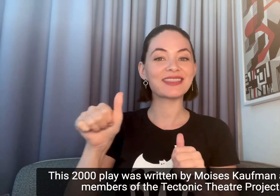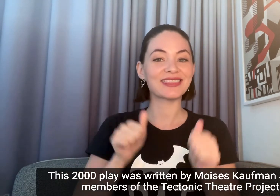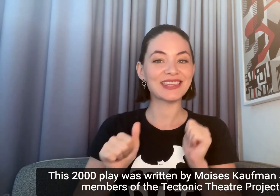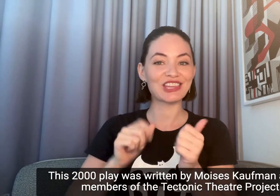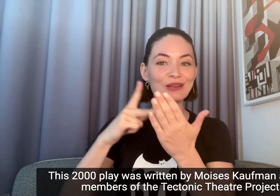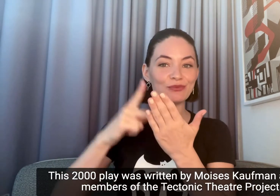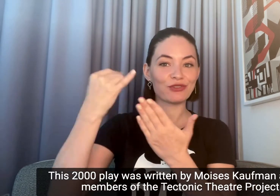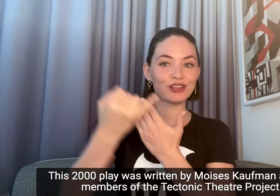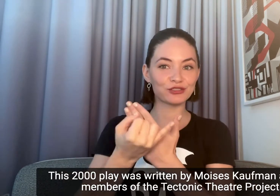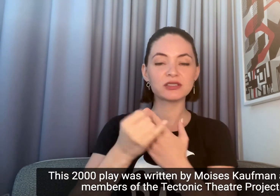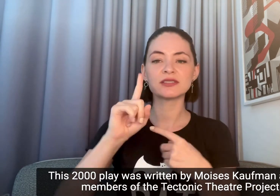Project.